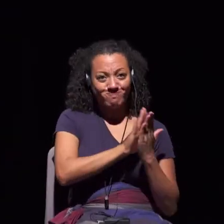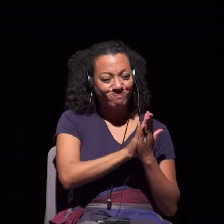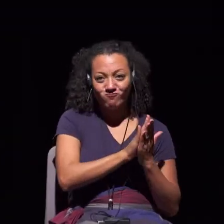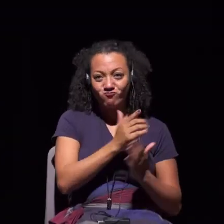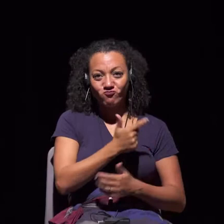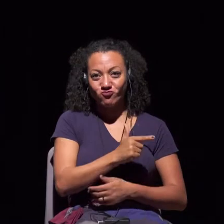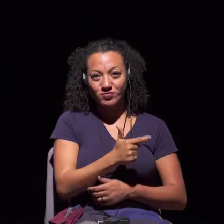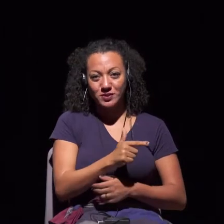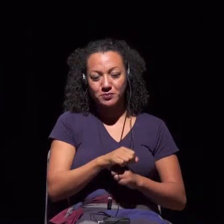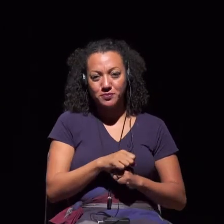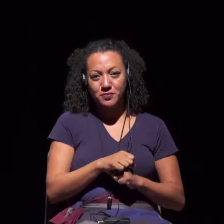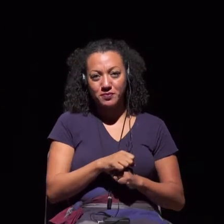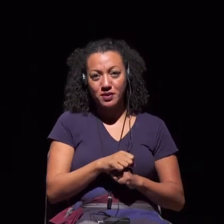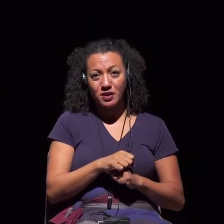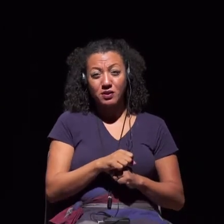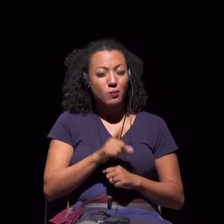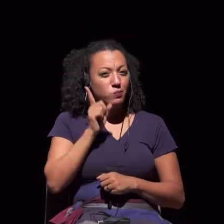was